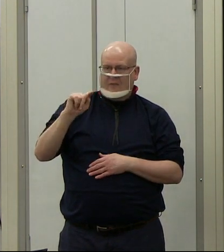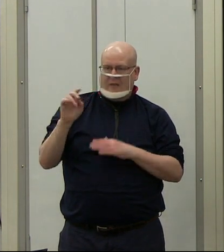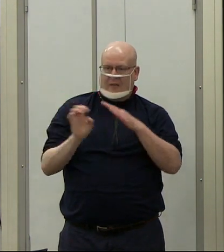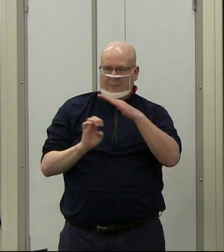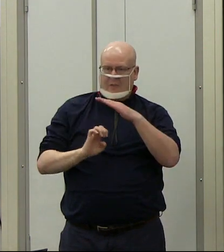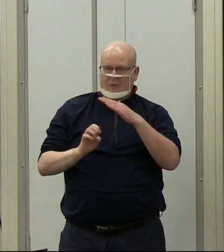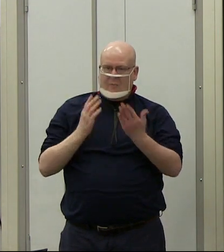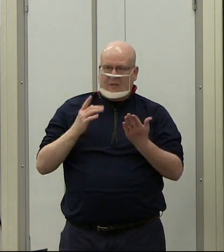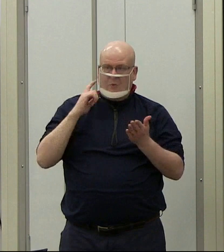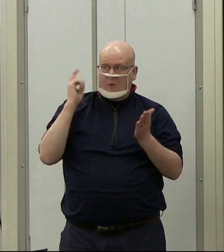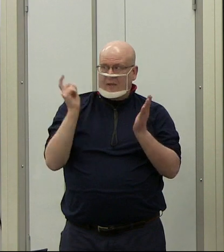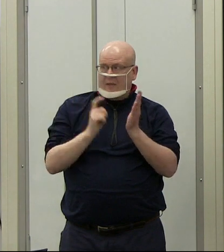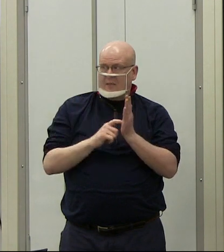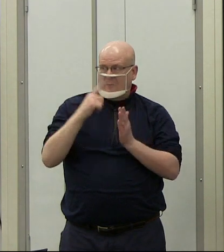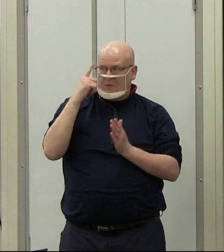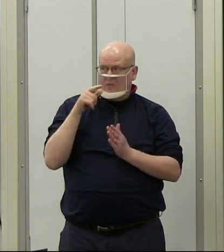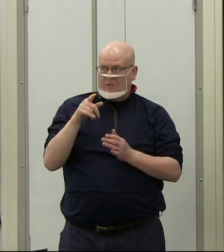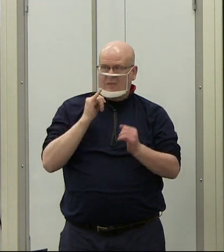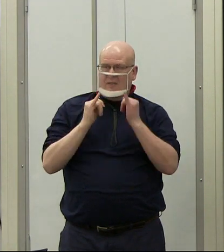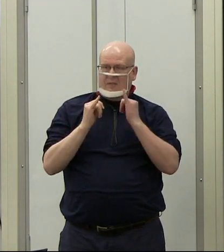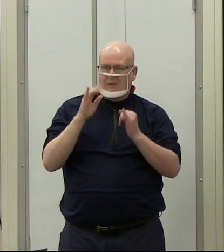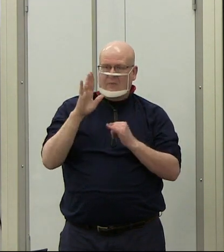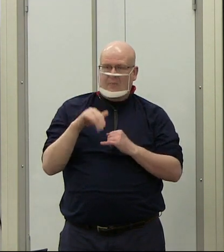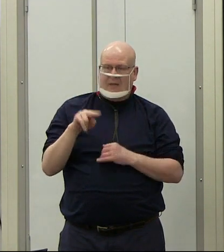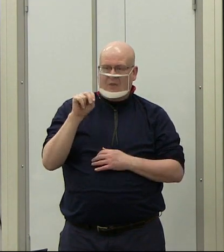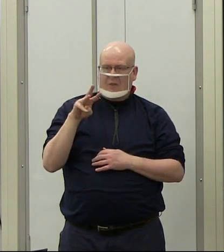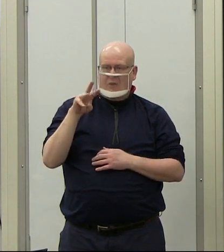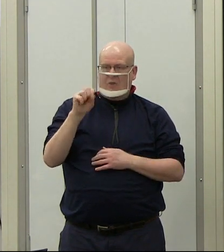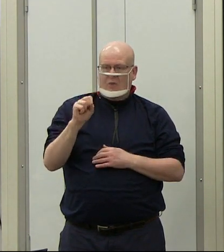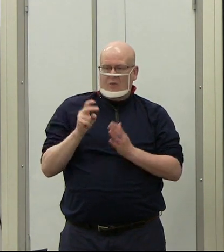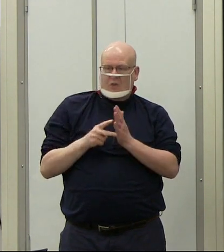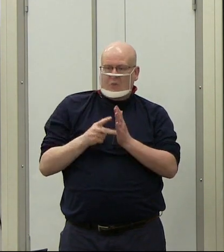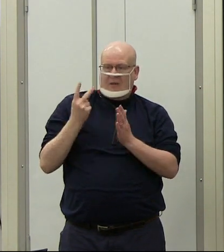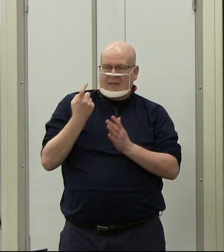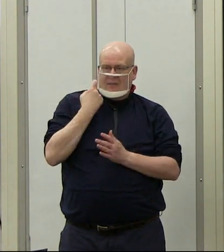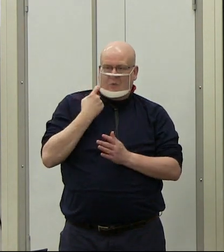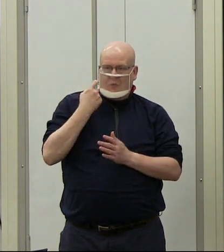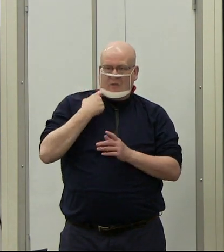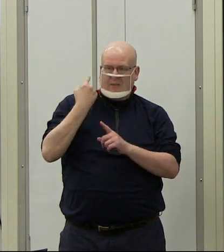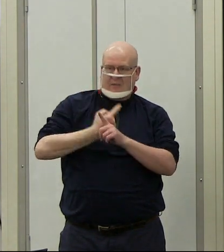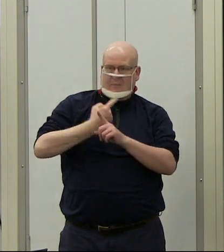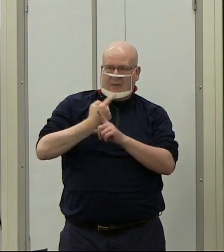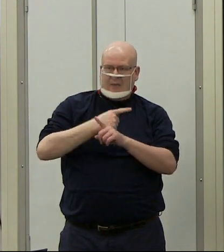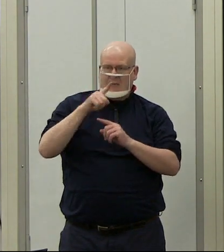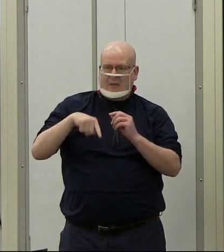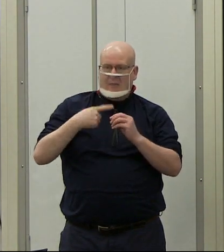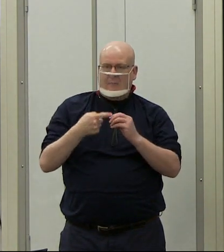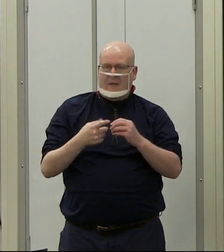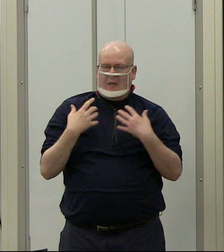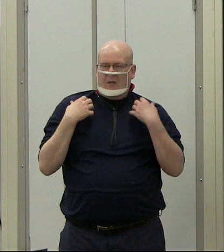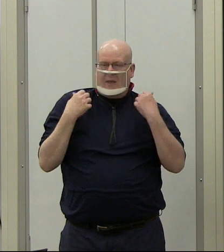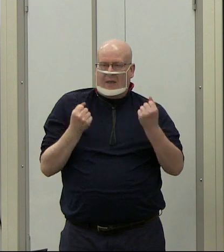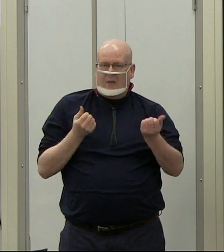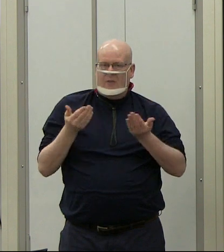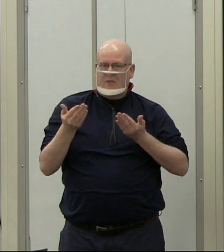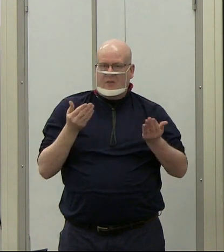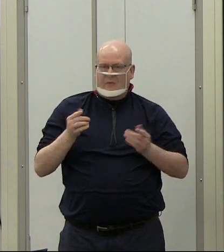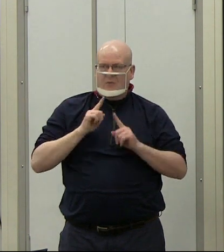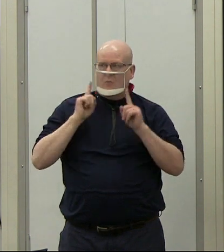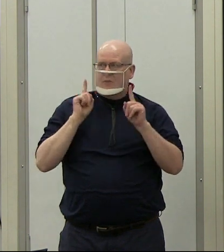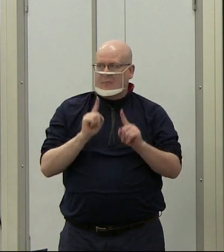may recognize Kathy as she's been interviewed by the media twice during the past several months about health services response to the